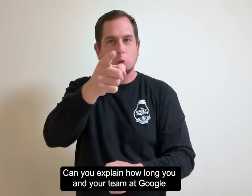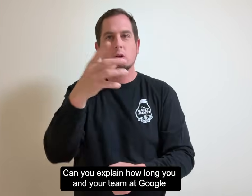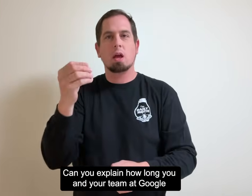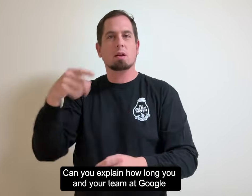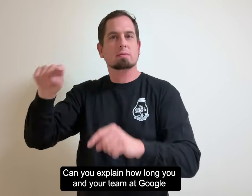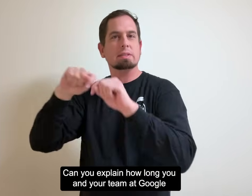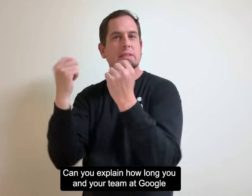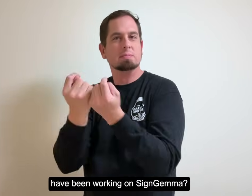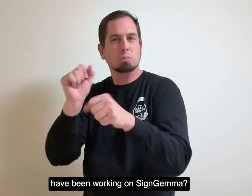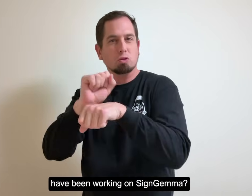have been working on Sign Gemma?